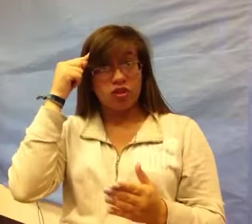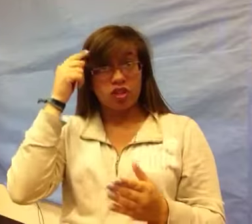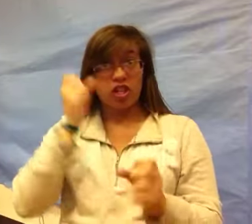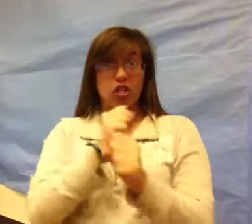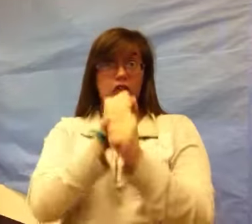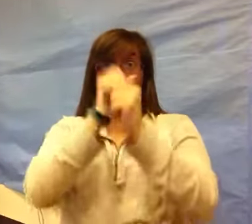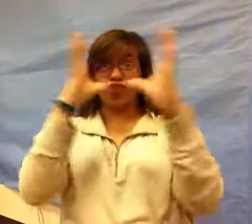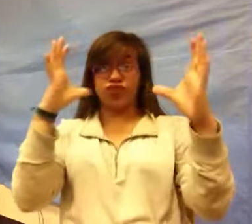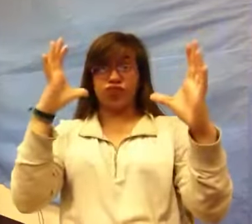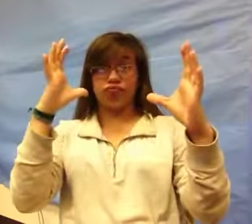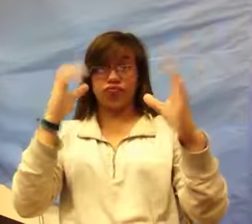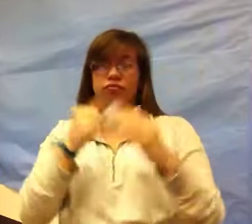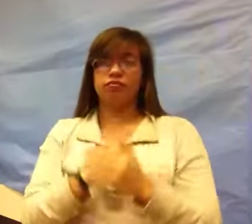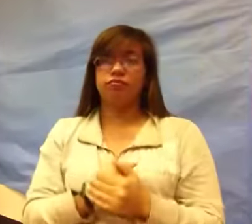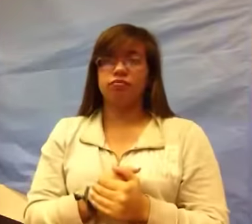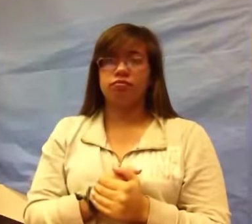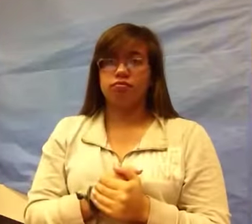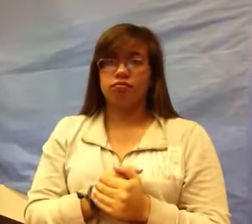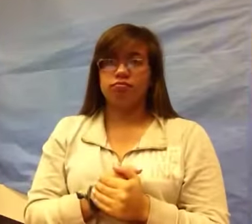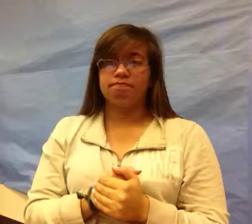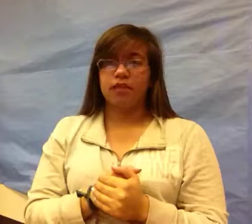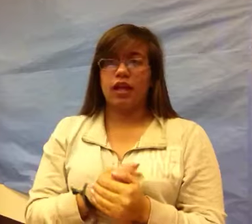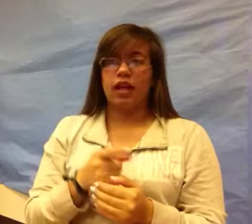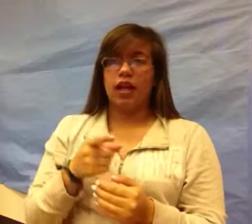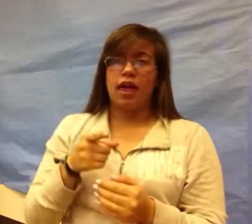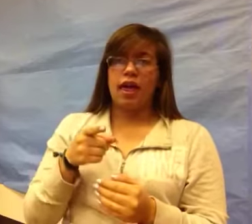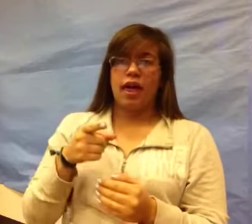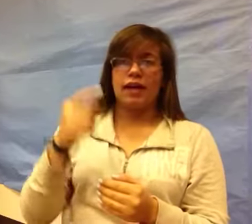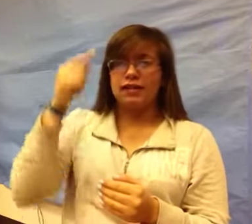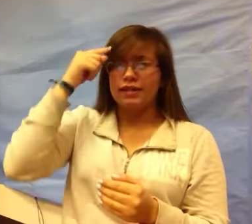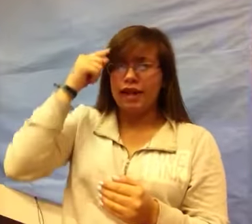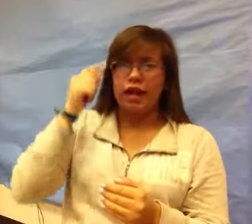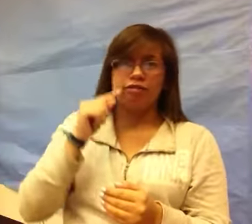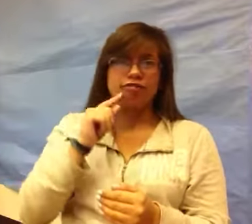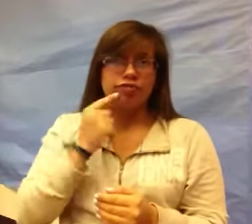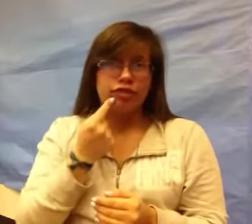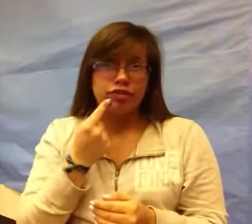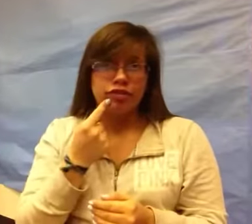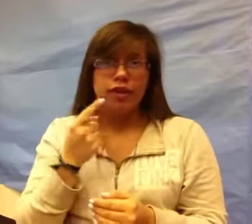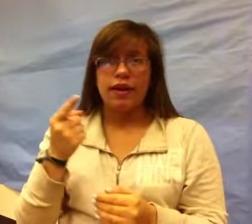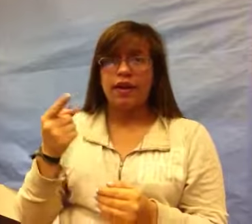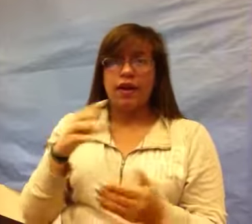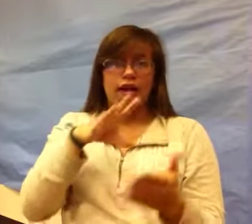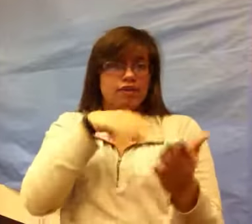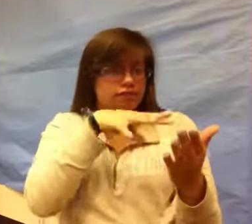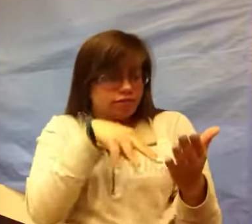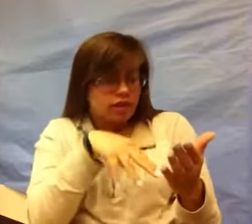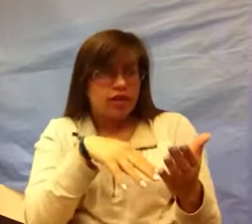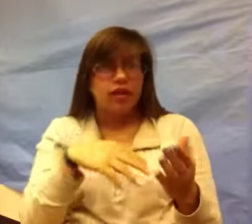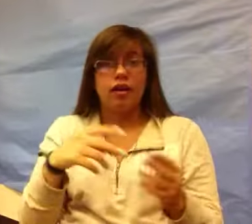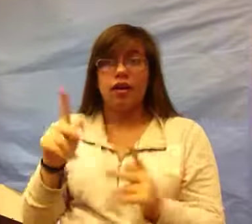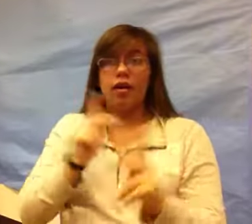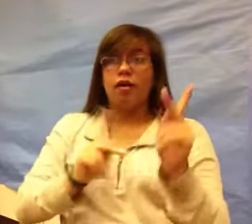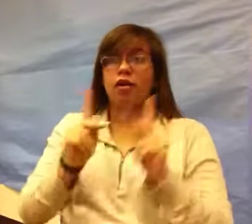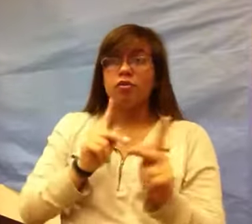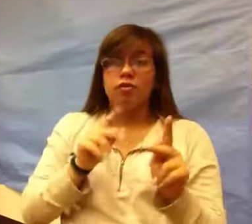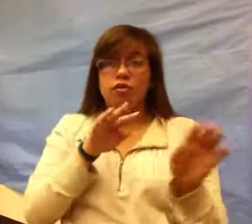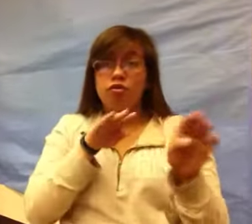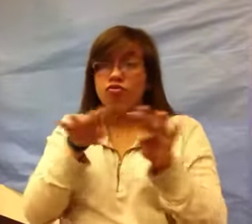are mind-blowingly cool. They study behavior. This is something, we all have our own intuitions about